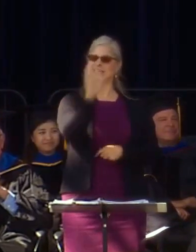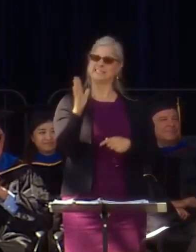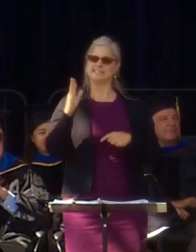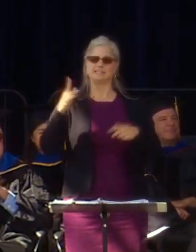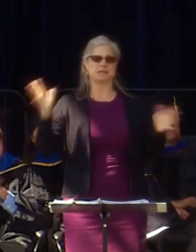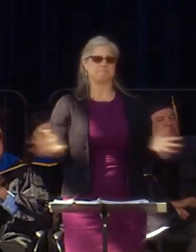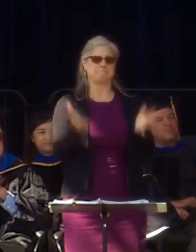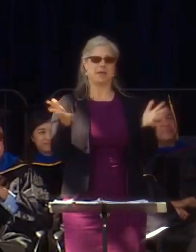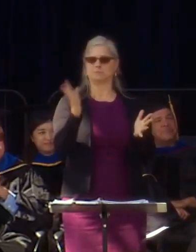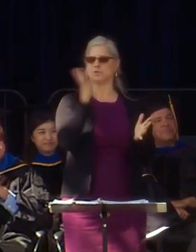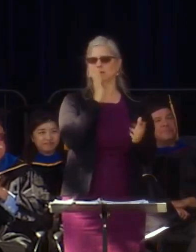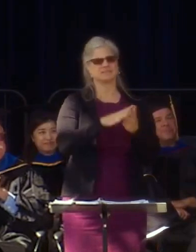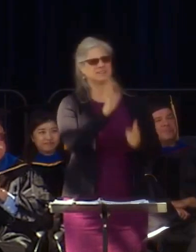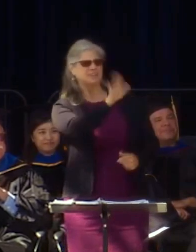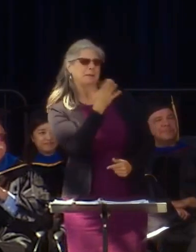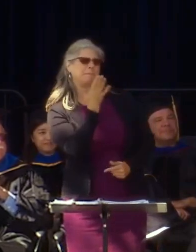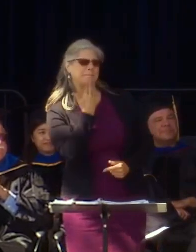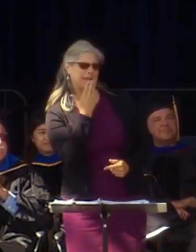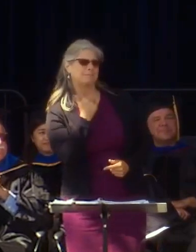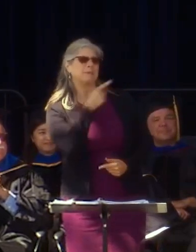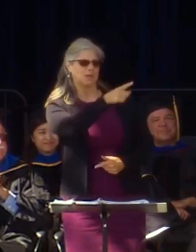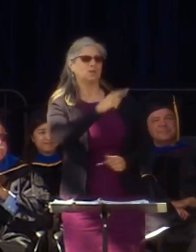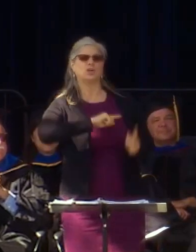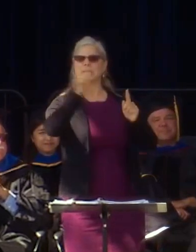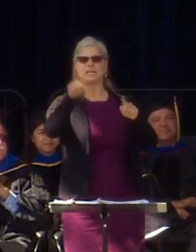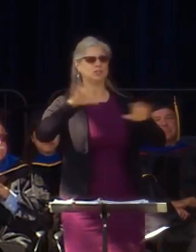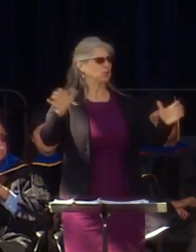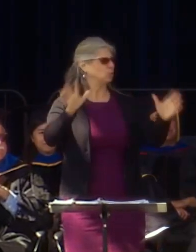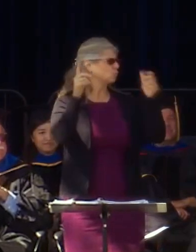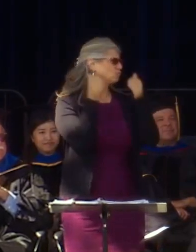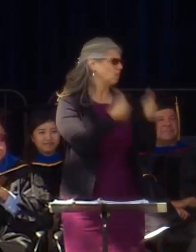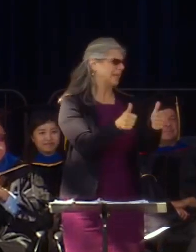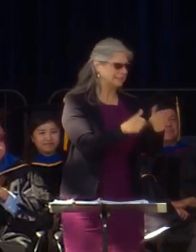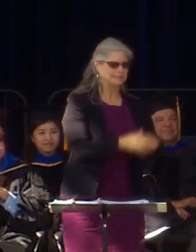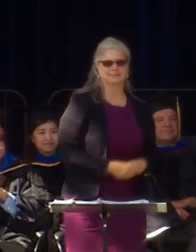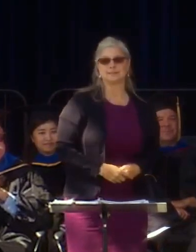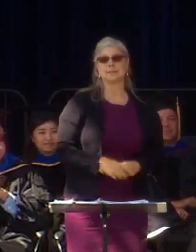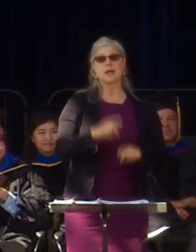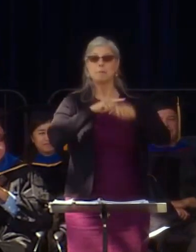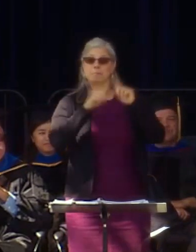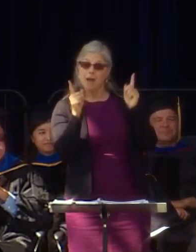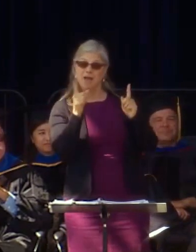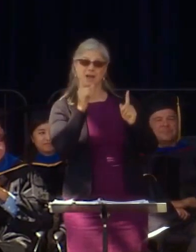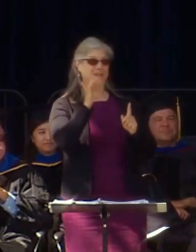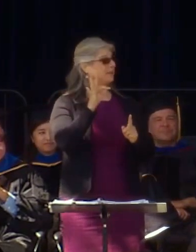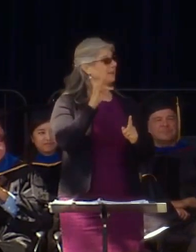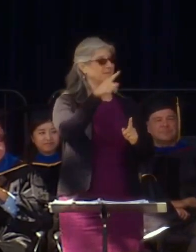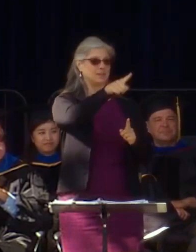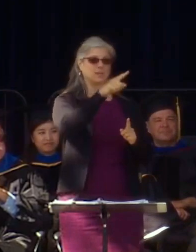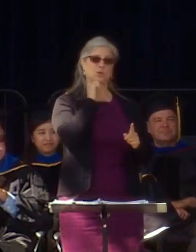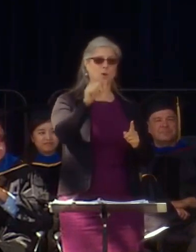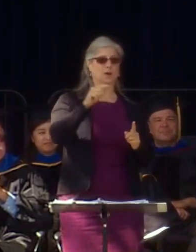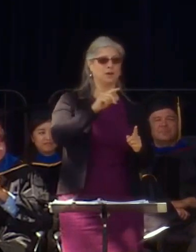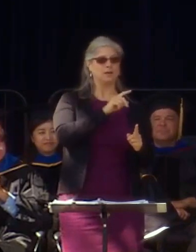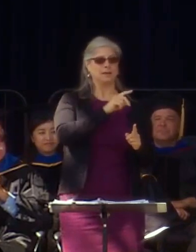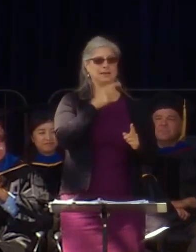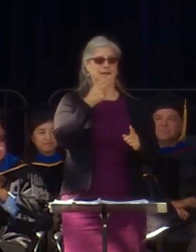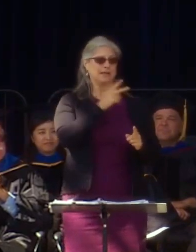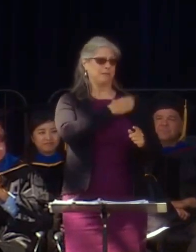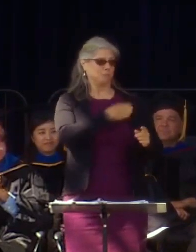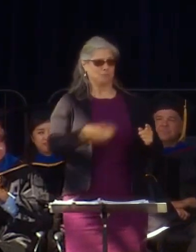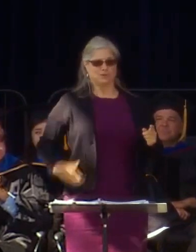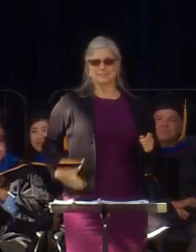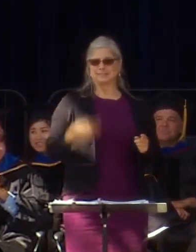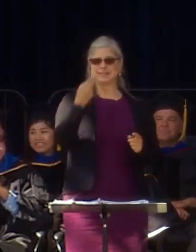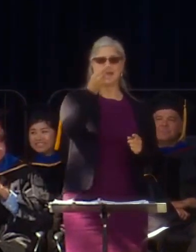to me. Babe, you're going to do just great. But unless you are Prince Harry or